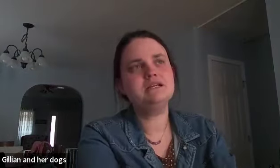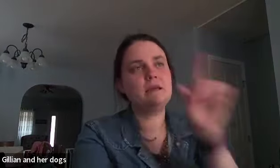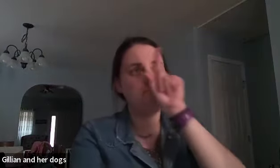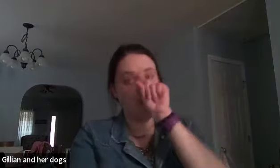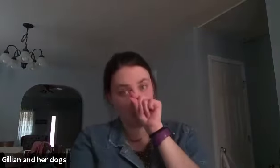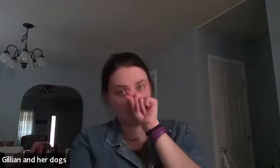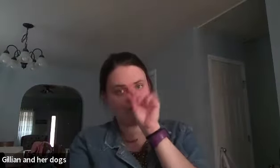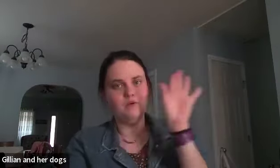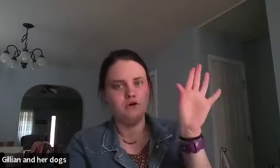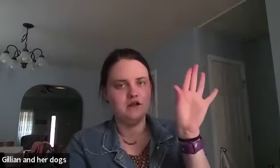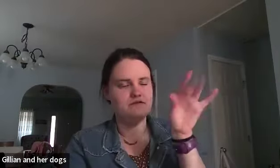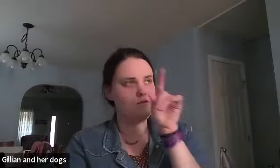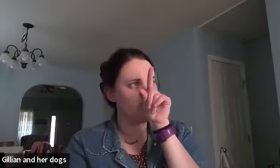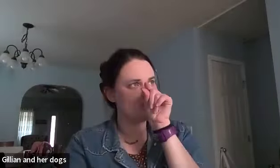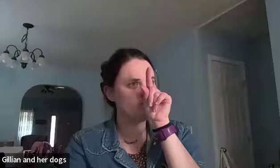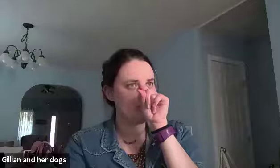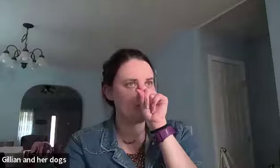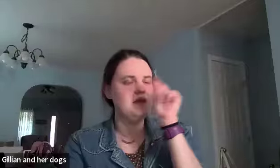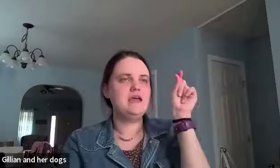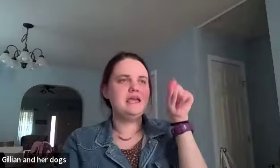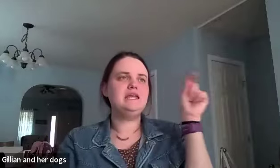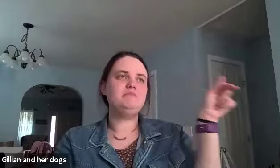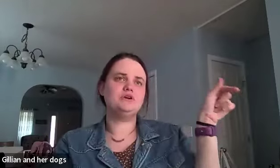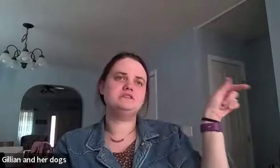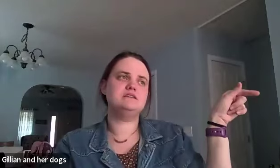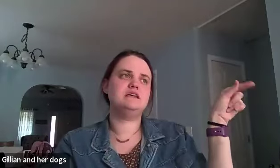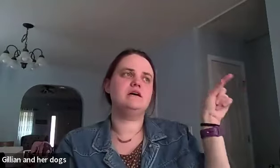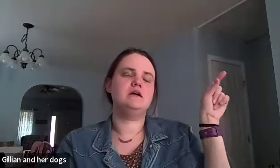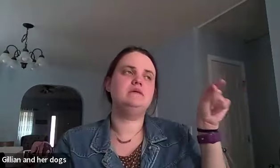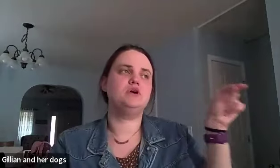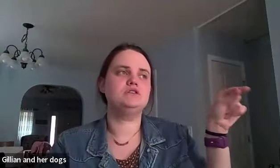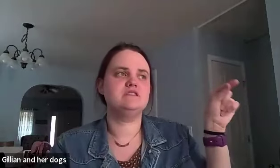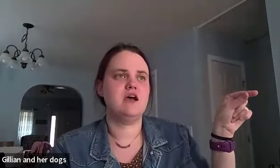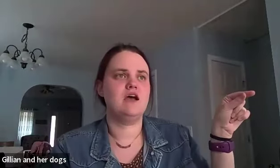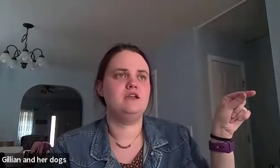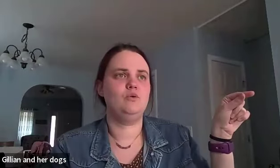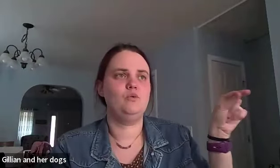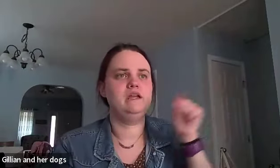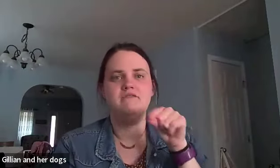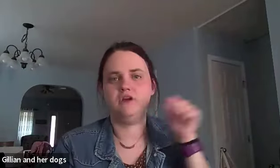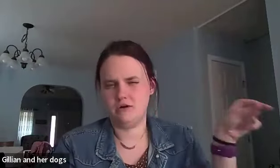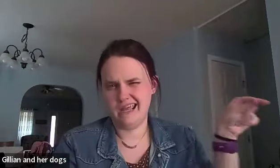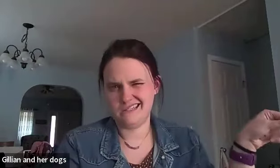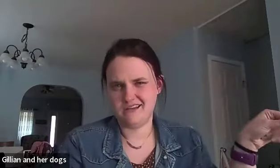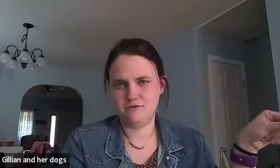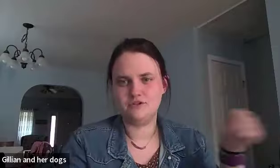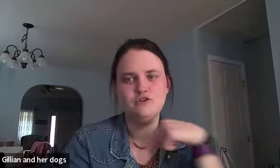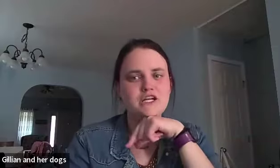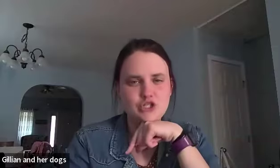when I say bird, I will clarify with this one for bird, any birds that we have not already had a sign for. So like a